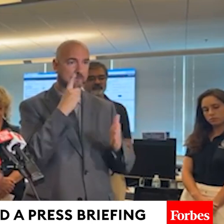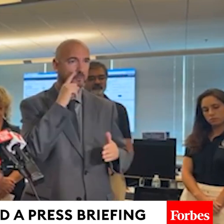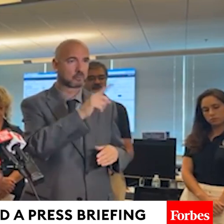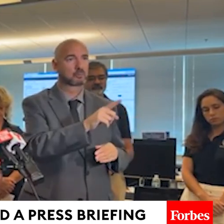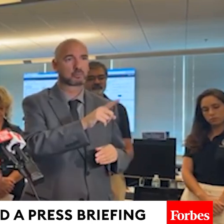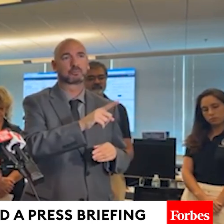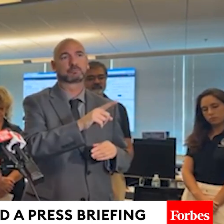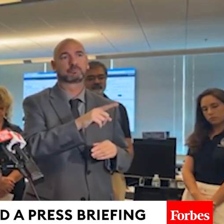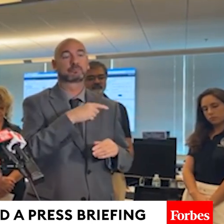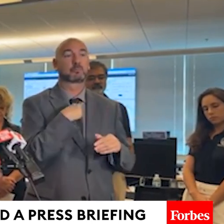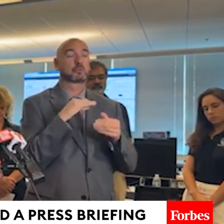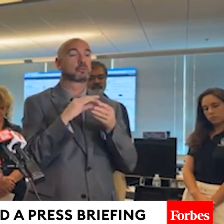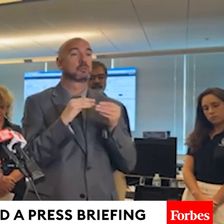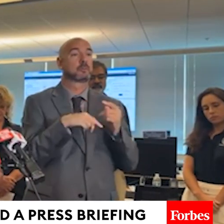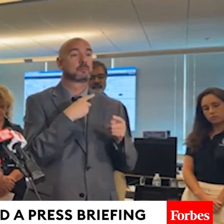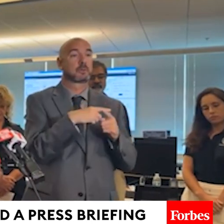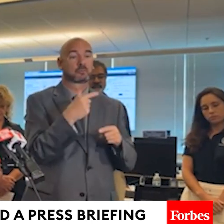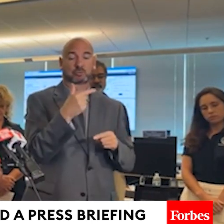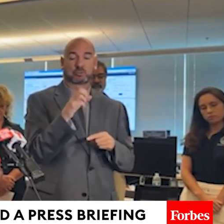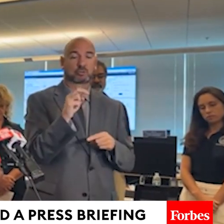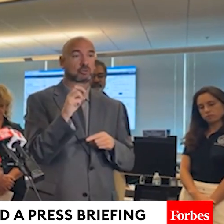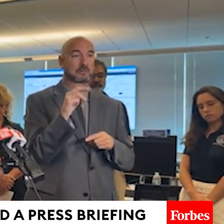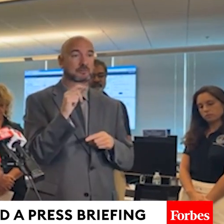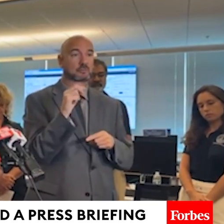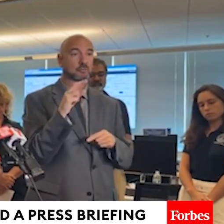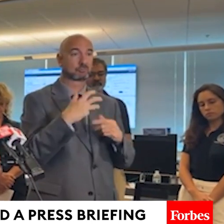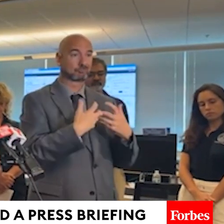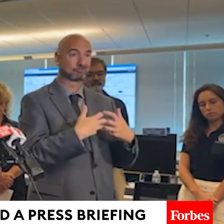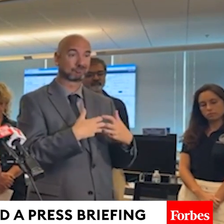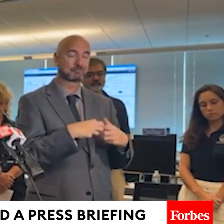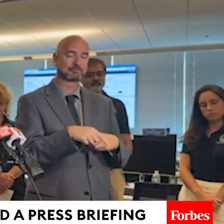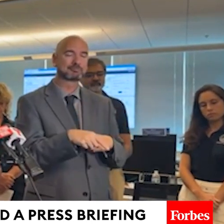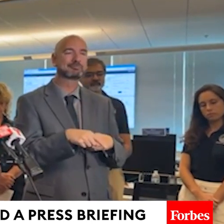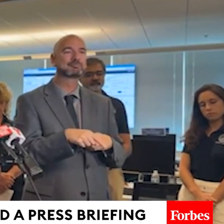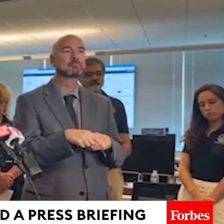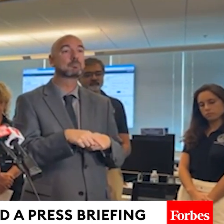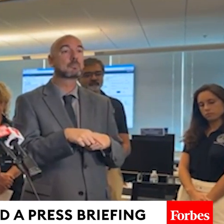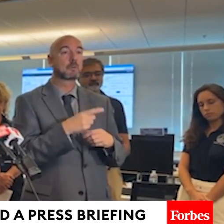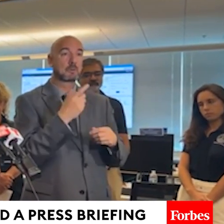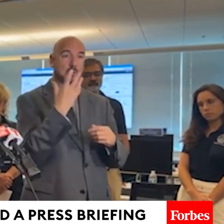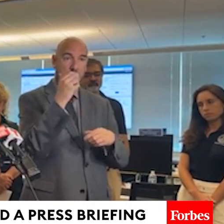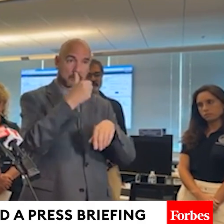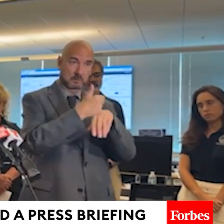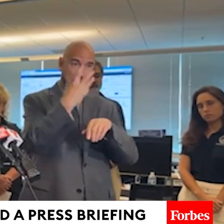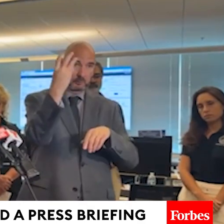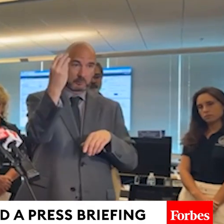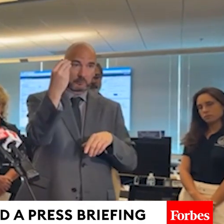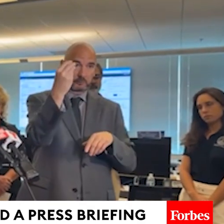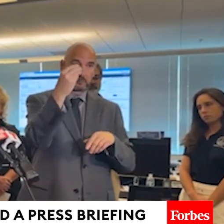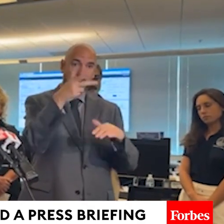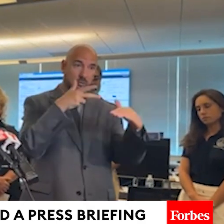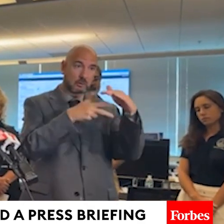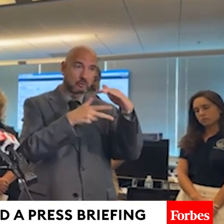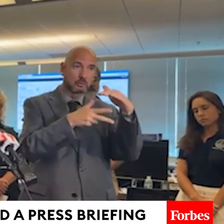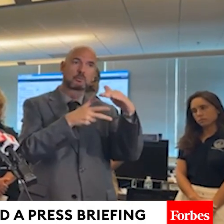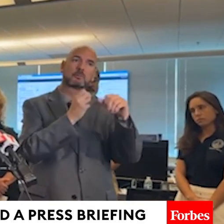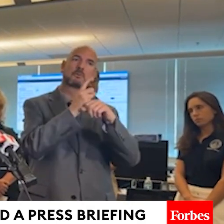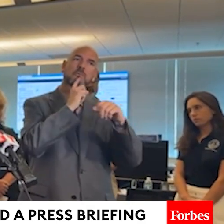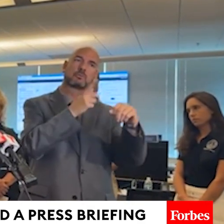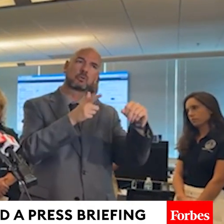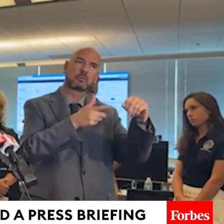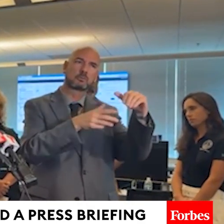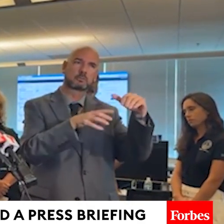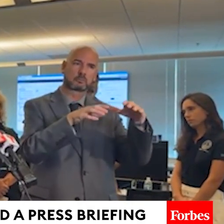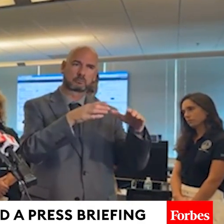generator safety. Even though we say put it in a well-ventilated area, outside your garage, yes, it is ventilated, but you have to remember about the